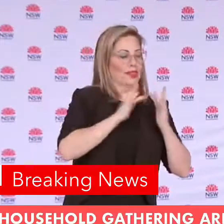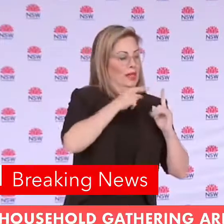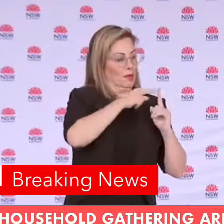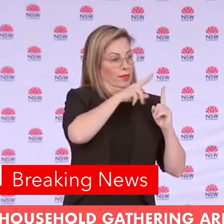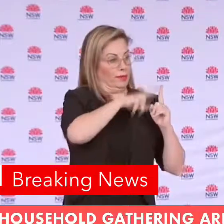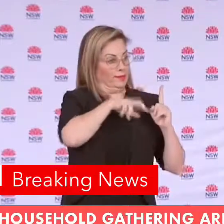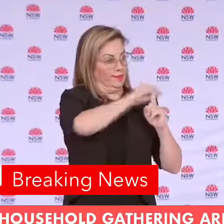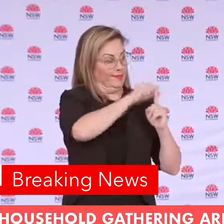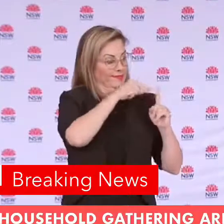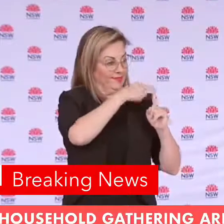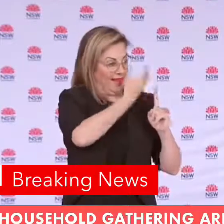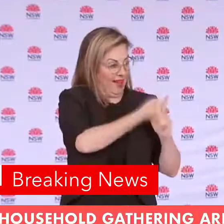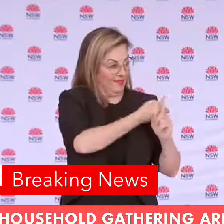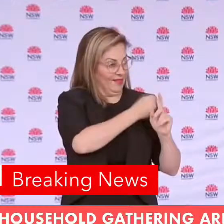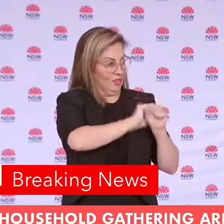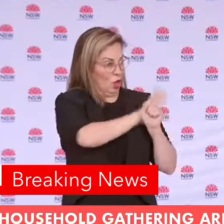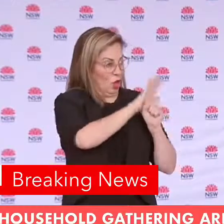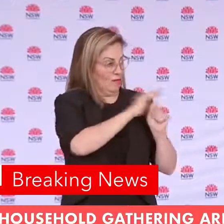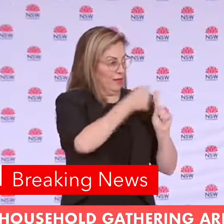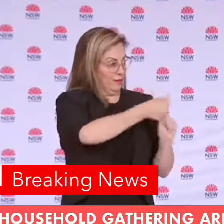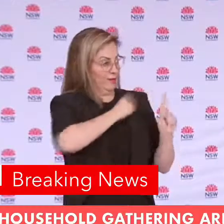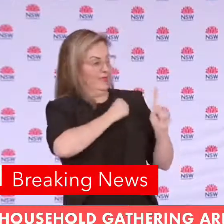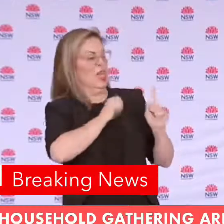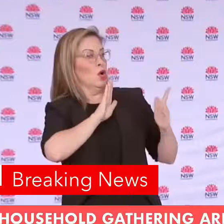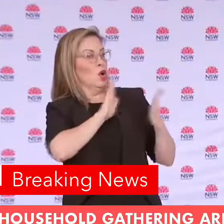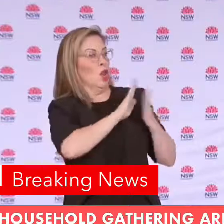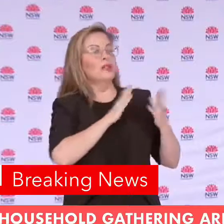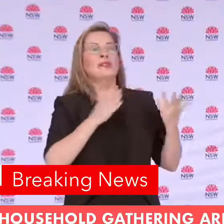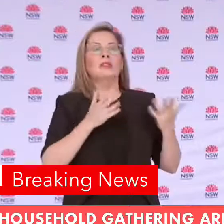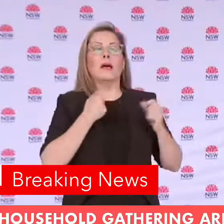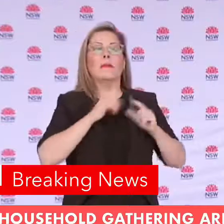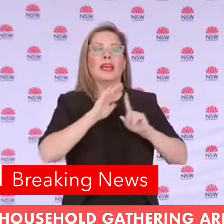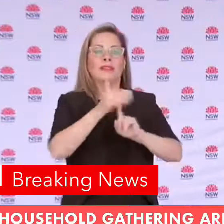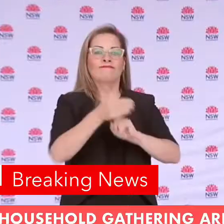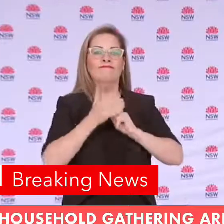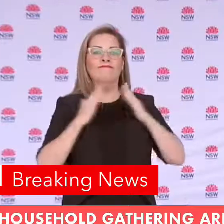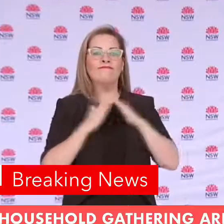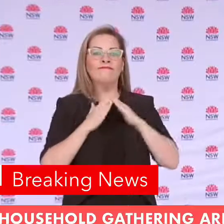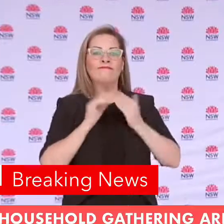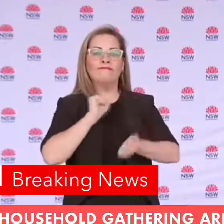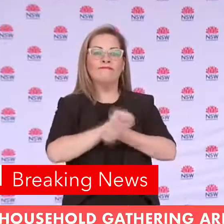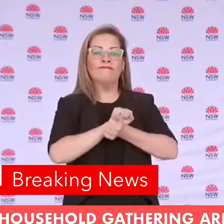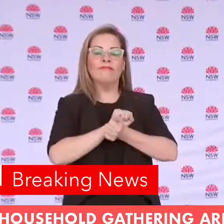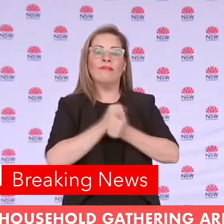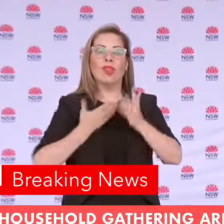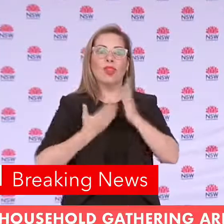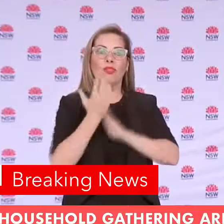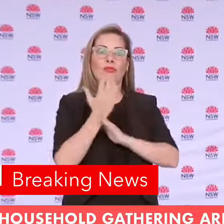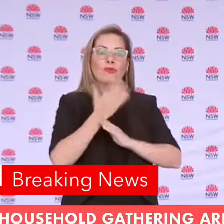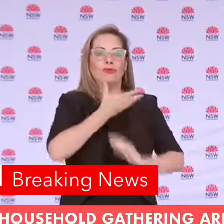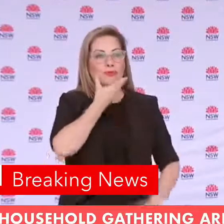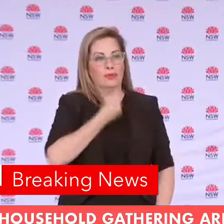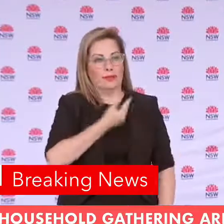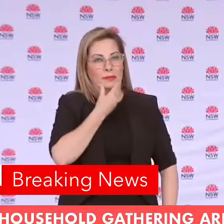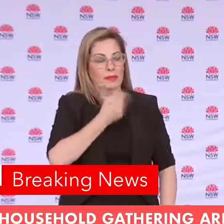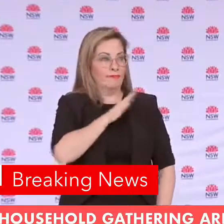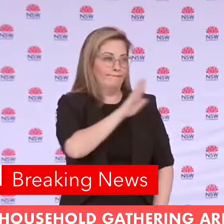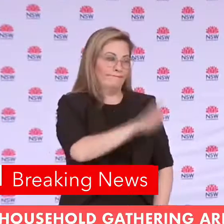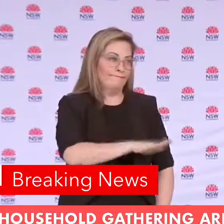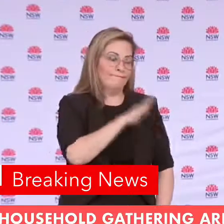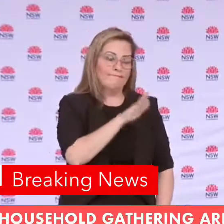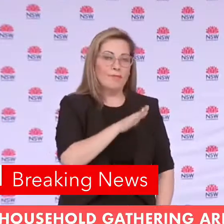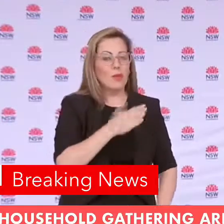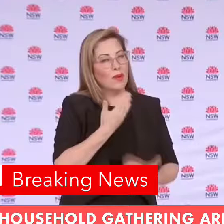on your circumstances, you may very well be in isolation over the Christmas period. And I just want to say that we are thinking of you and thanking you,